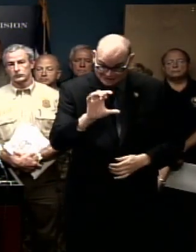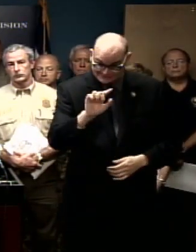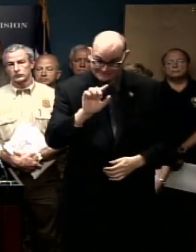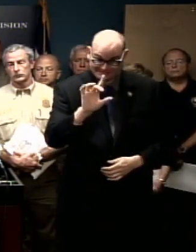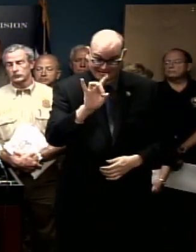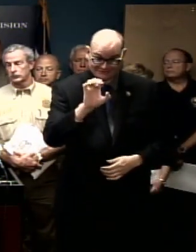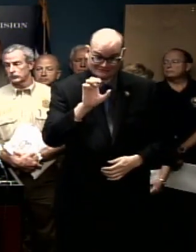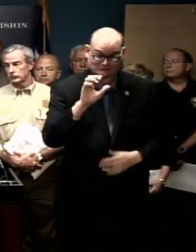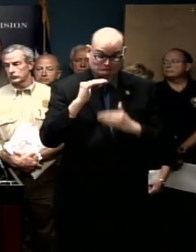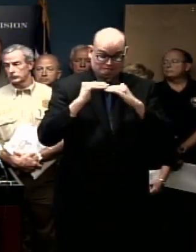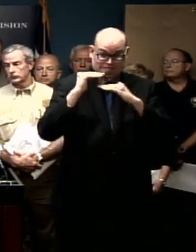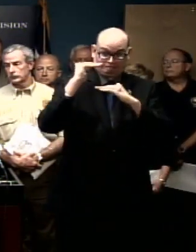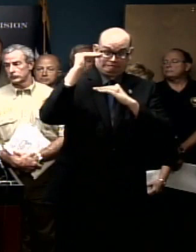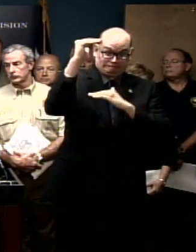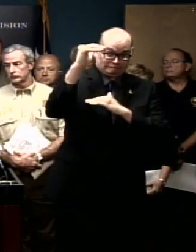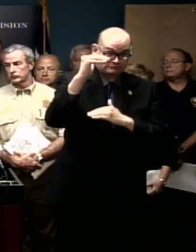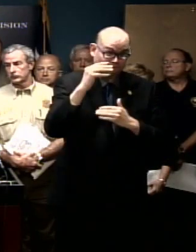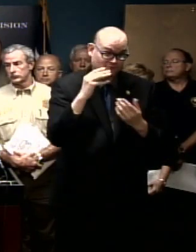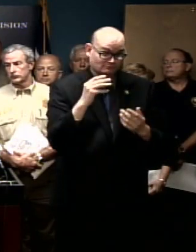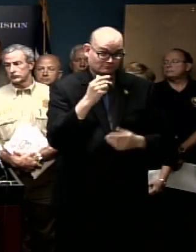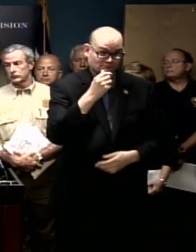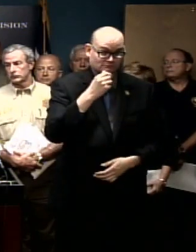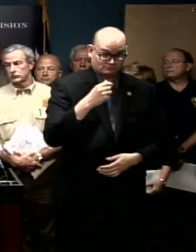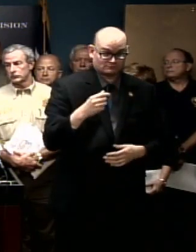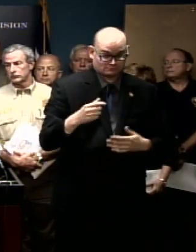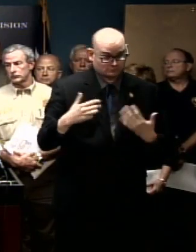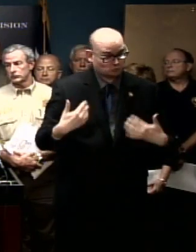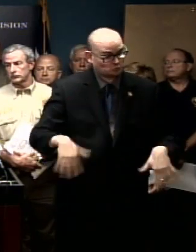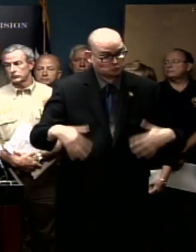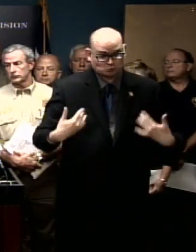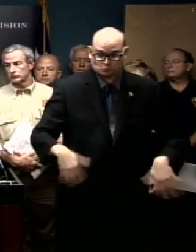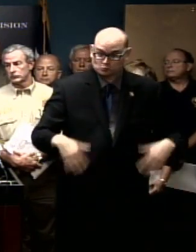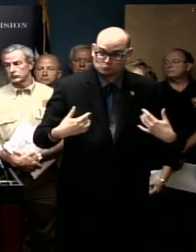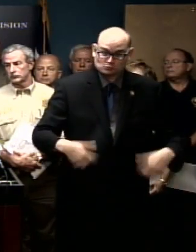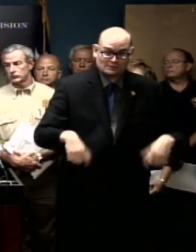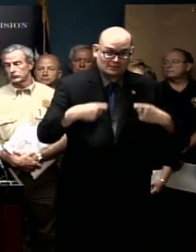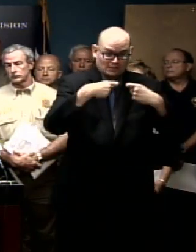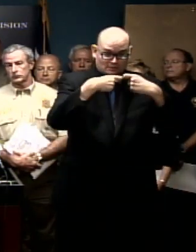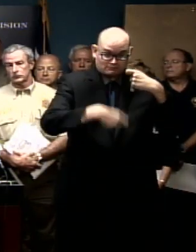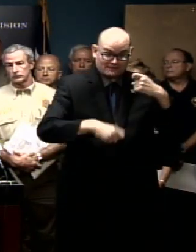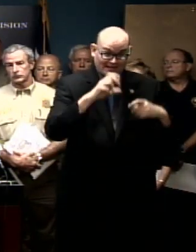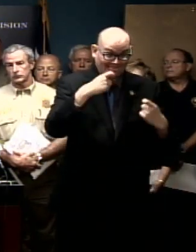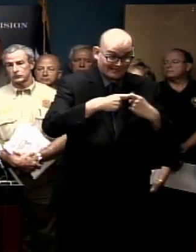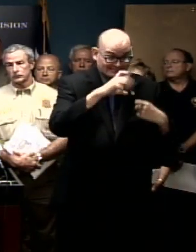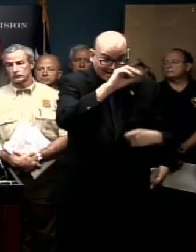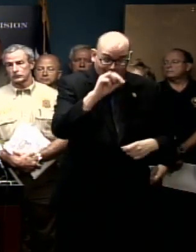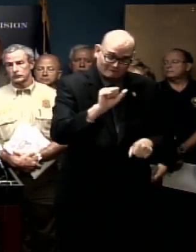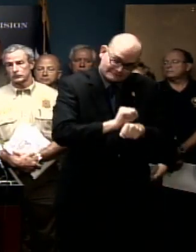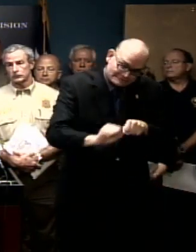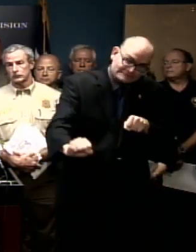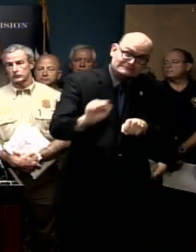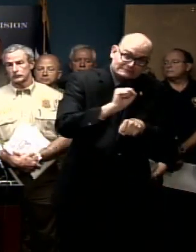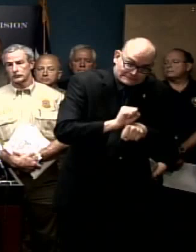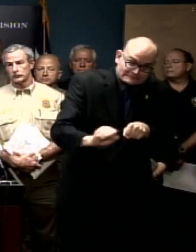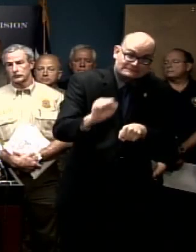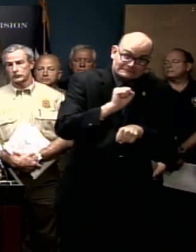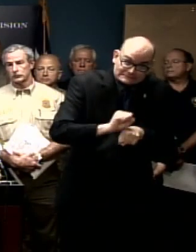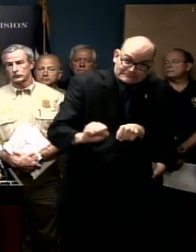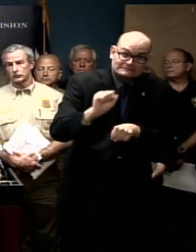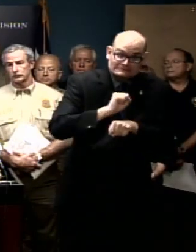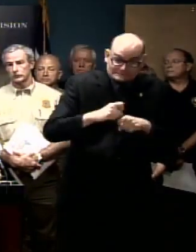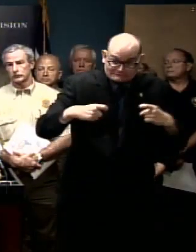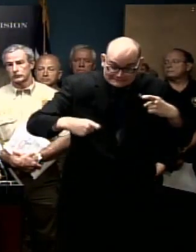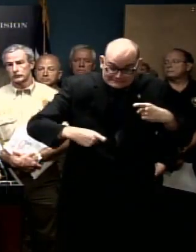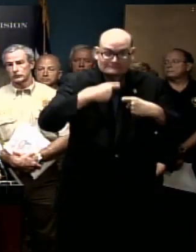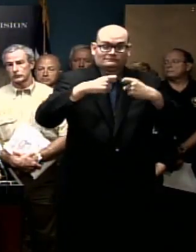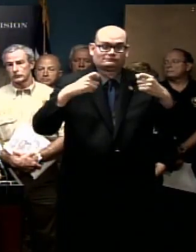833,627. I can tell you all of the utilities and the co-ops are doing everything they can to get into the areas when they're told it's safe to try and